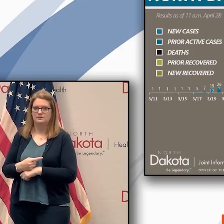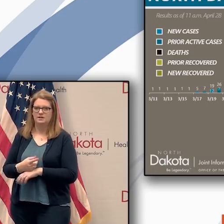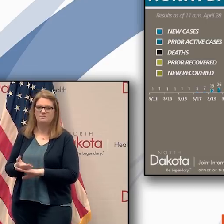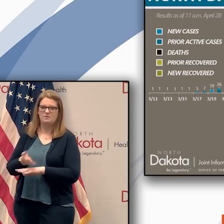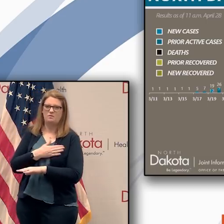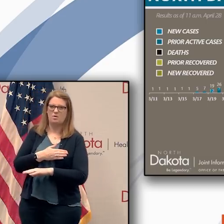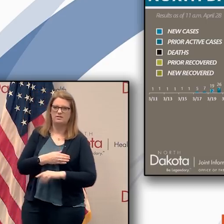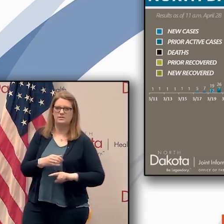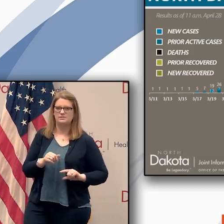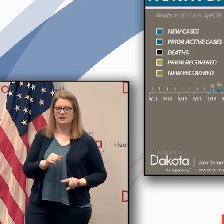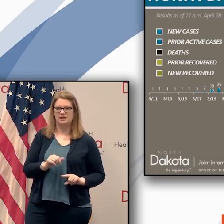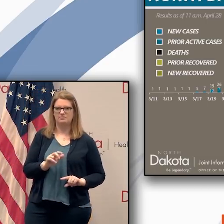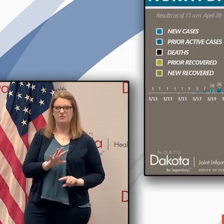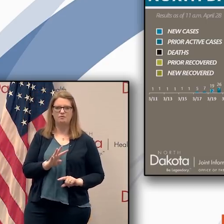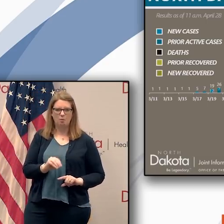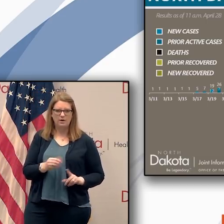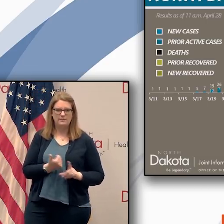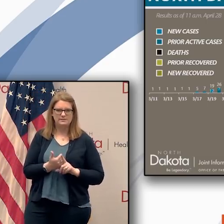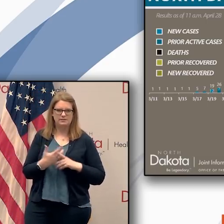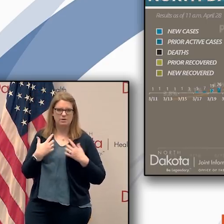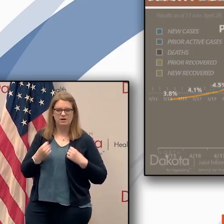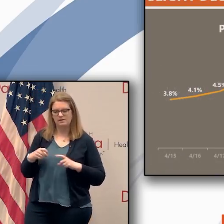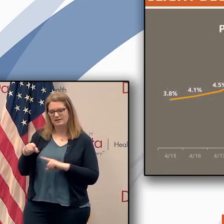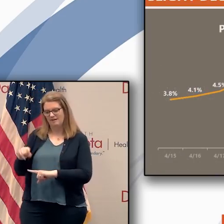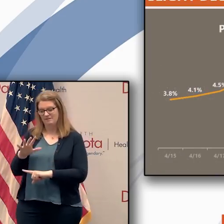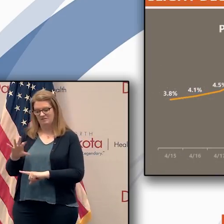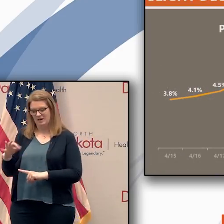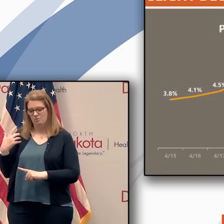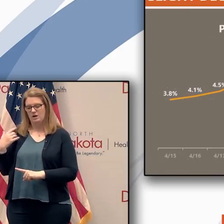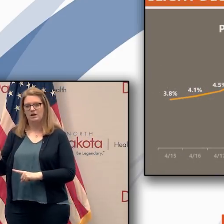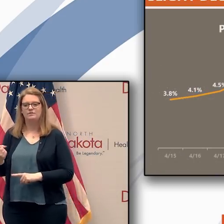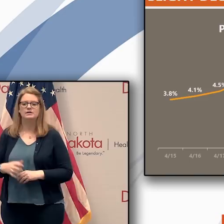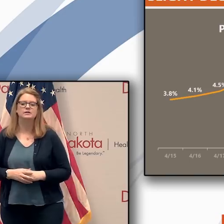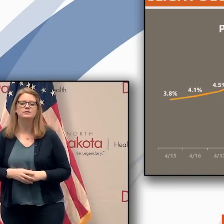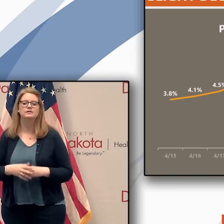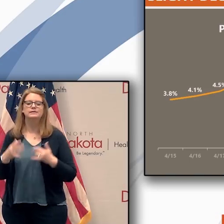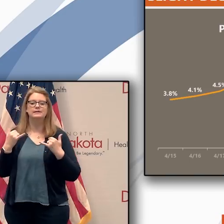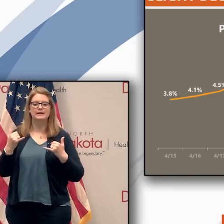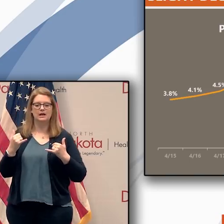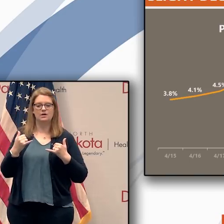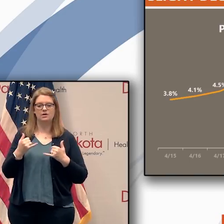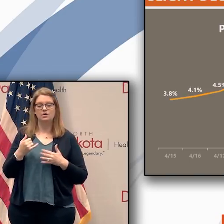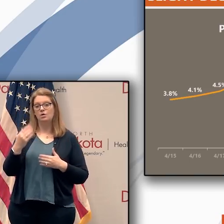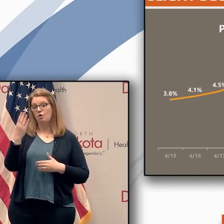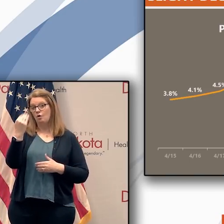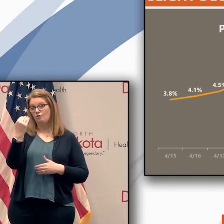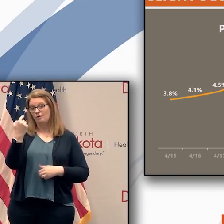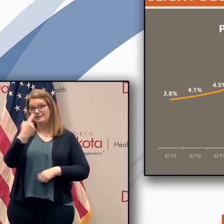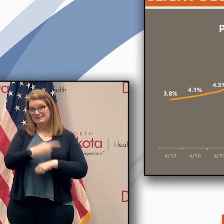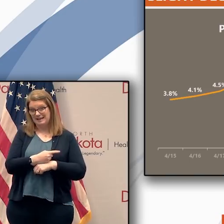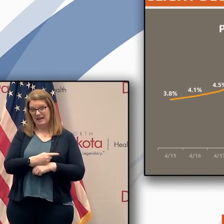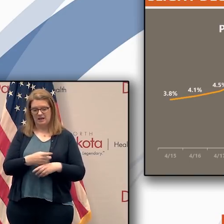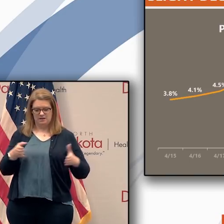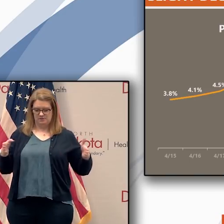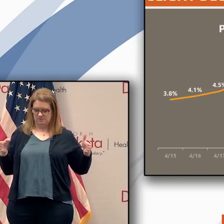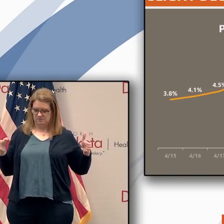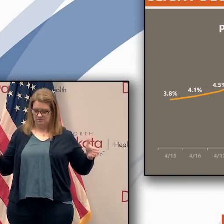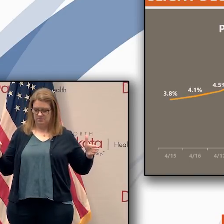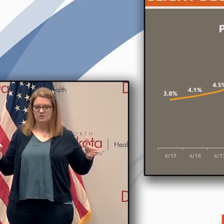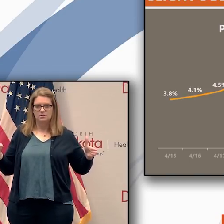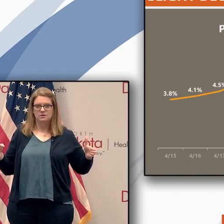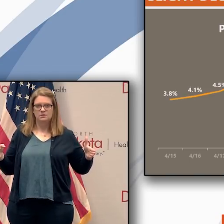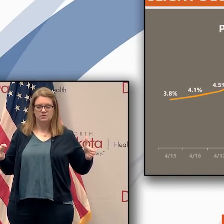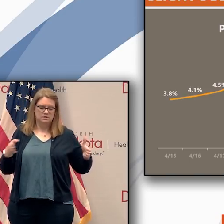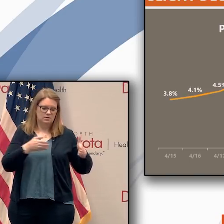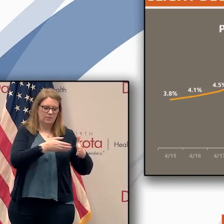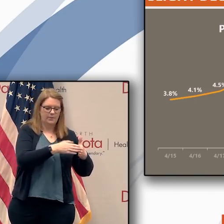23rd. When we take a look at the positive rate of completed tests over a 14-day 14-day rolling